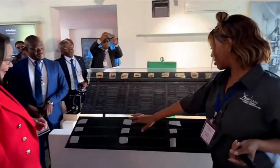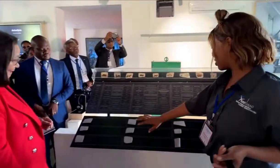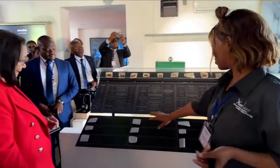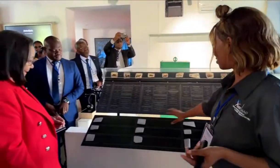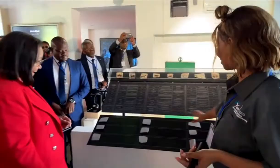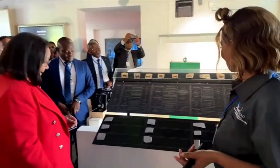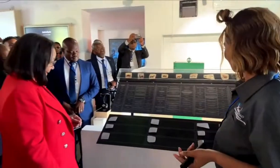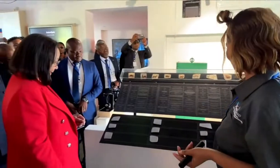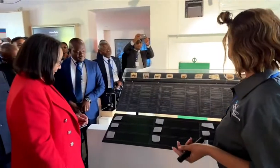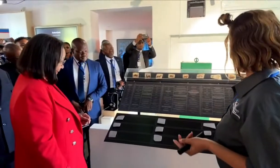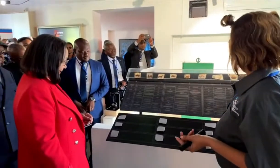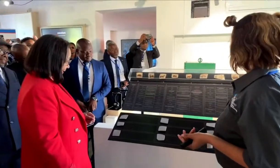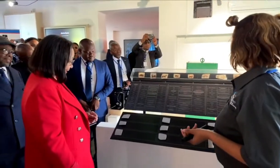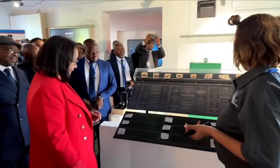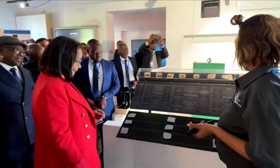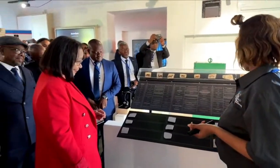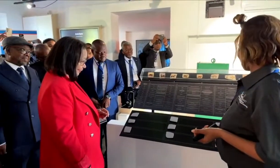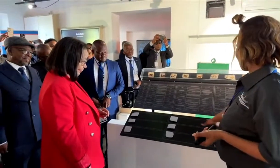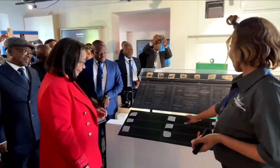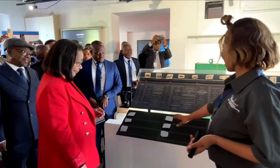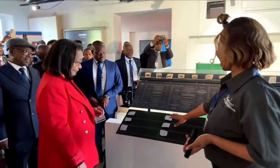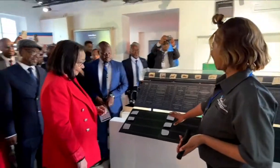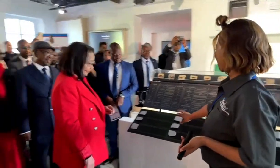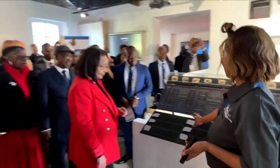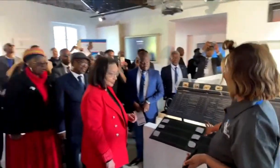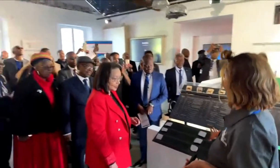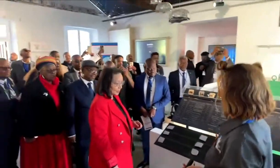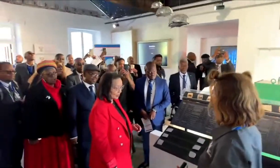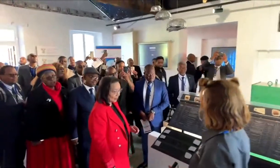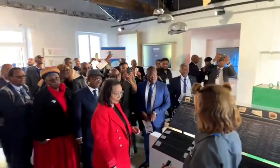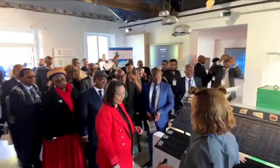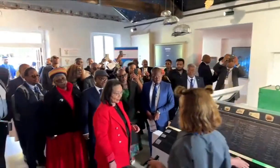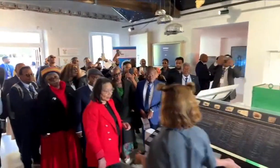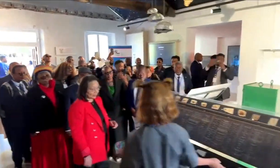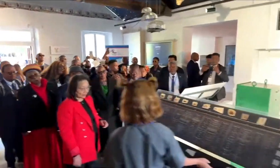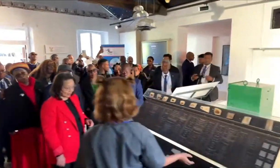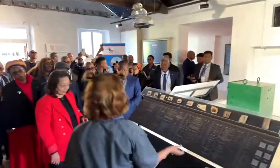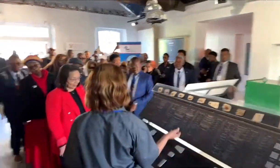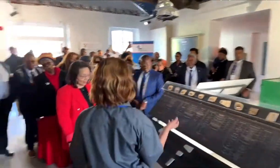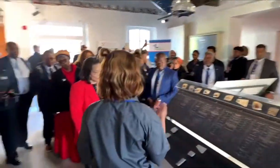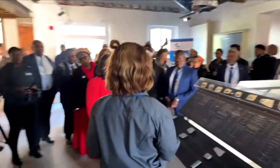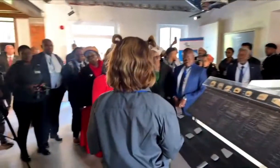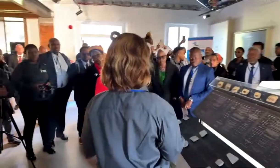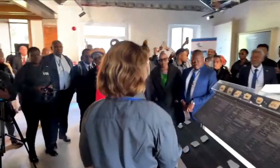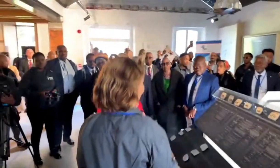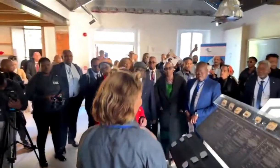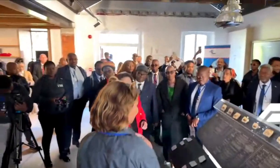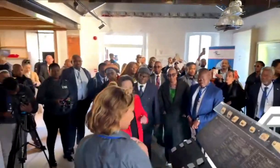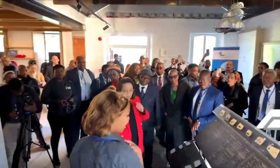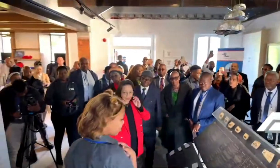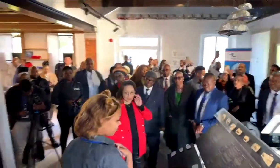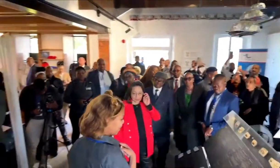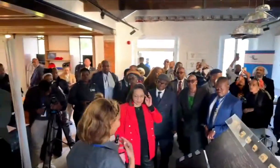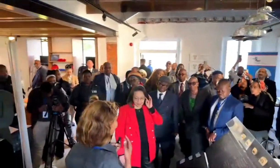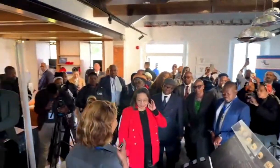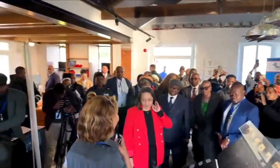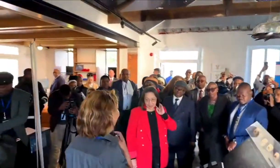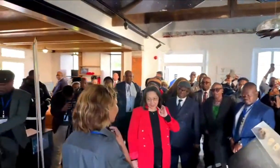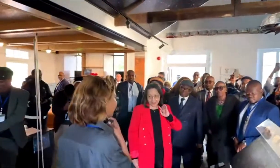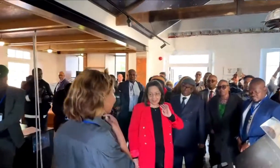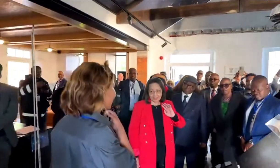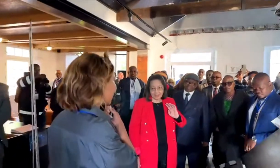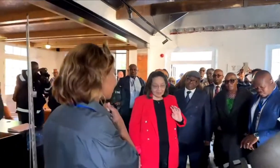this small stones. So these are for our visual impaired guests as a show of how we are